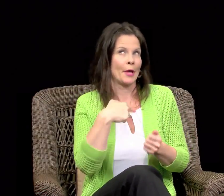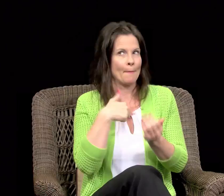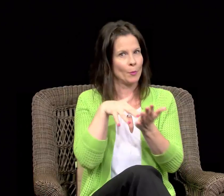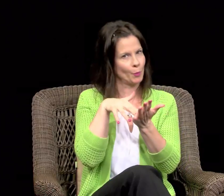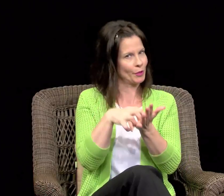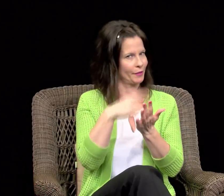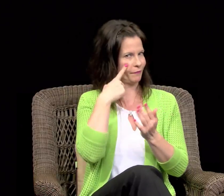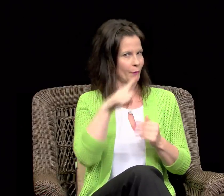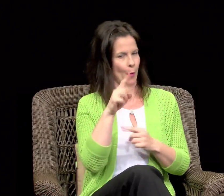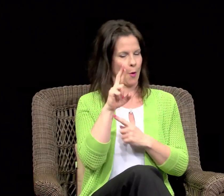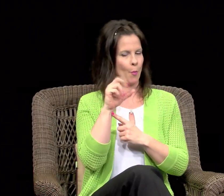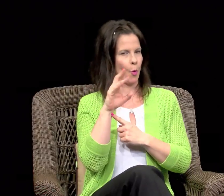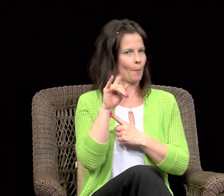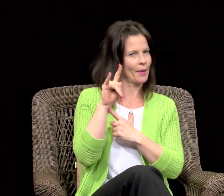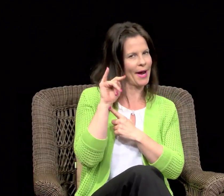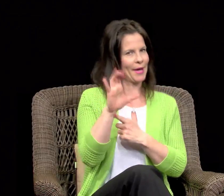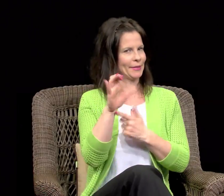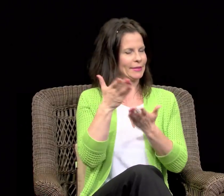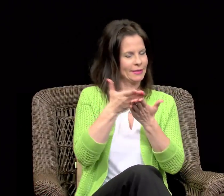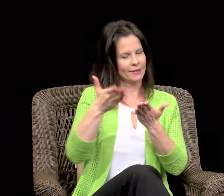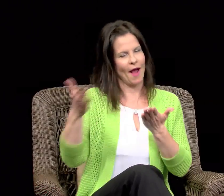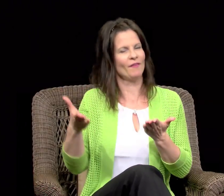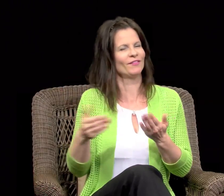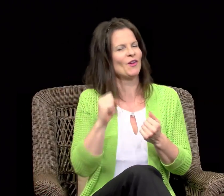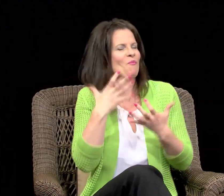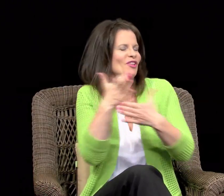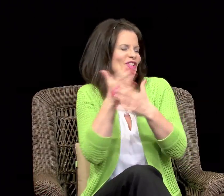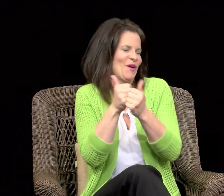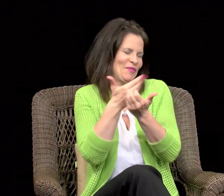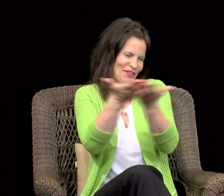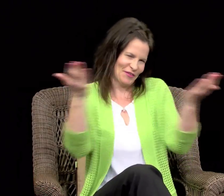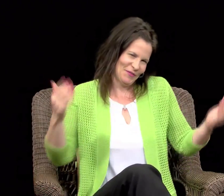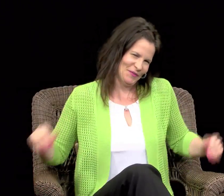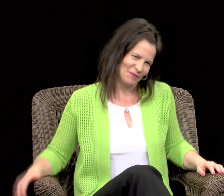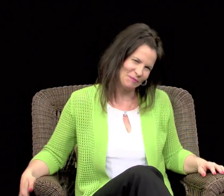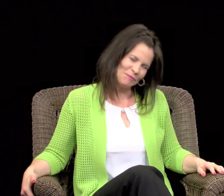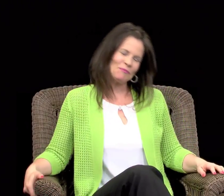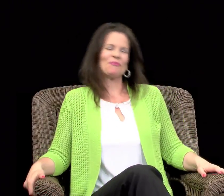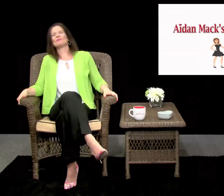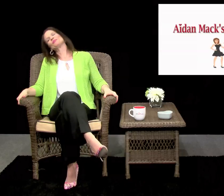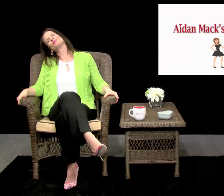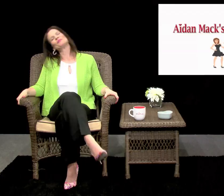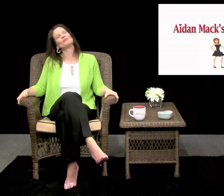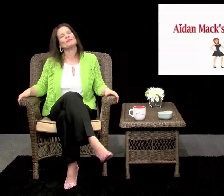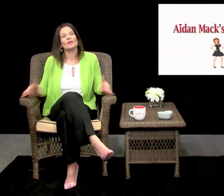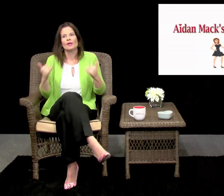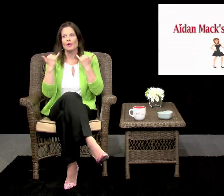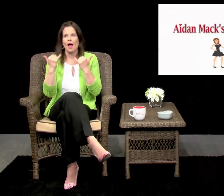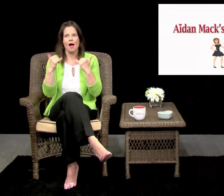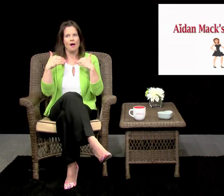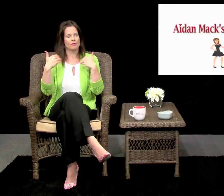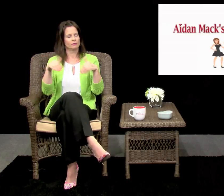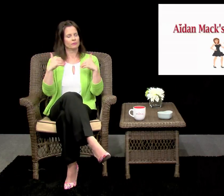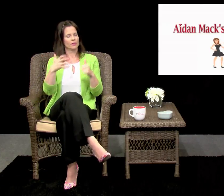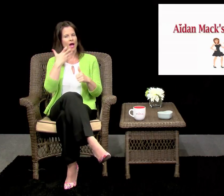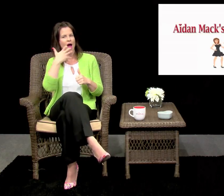It was a beautiful relationship. And really, I'm a sucker for romantic things. So that's what I wanted to share with you. So